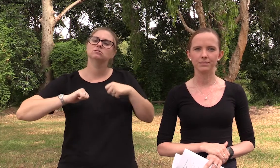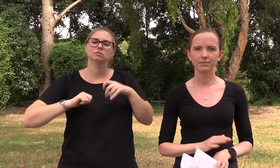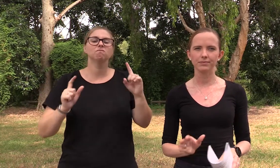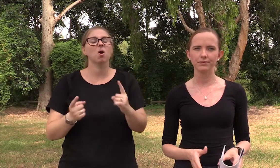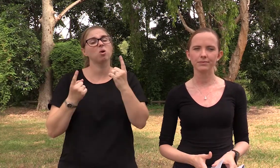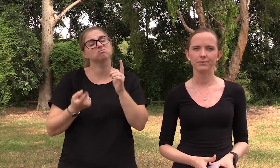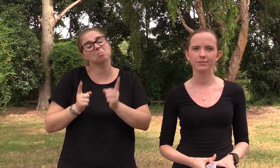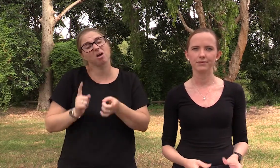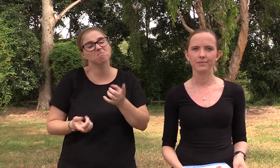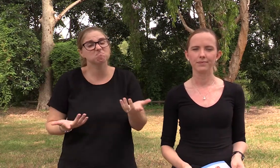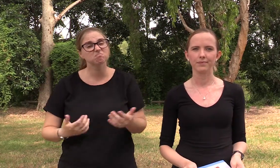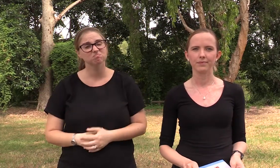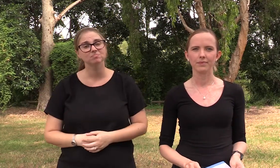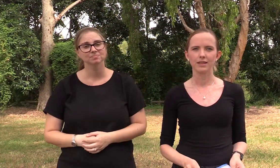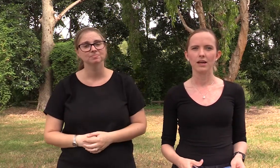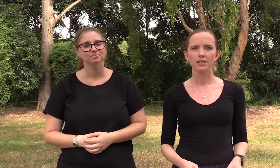relaxed.